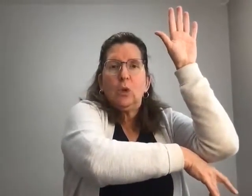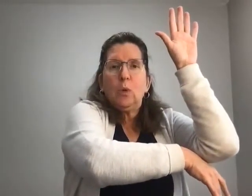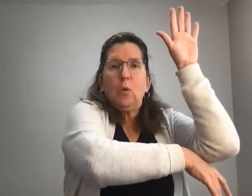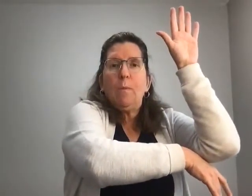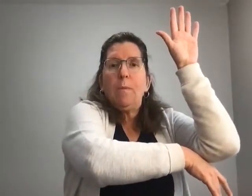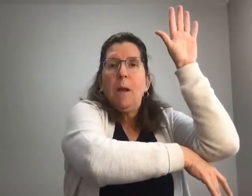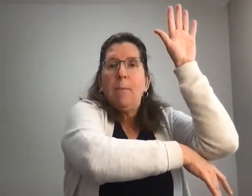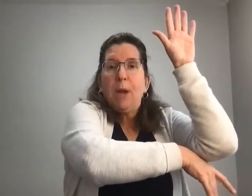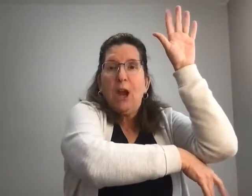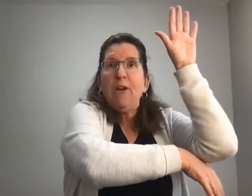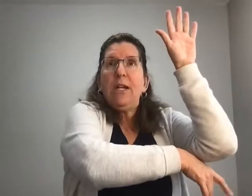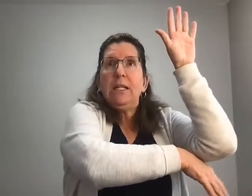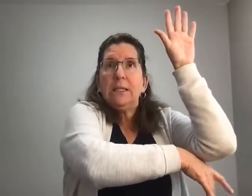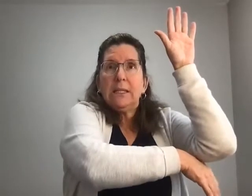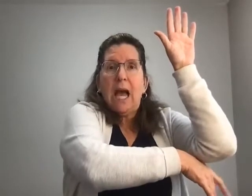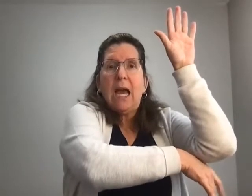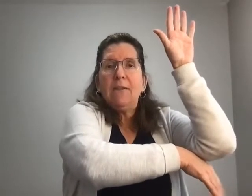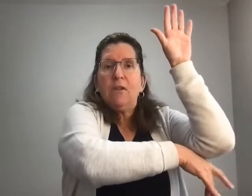into buried inside